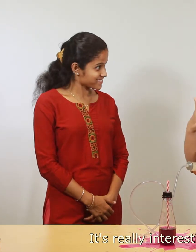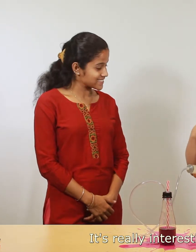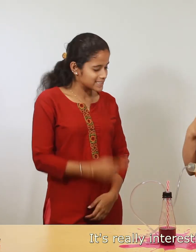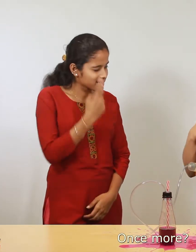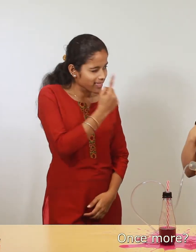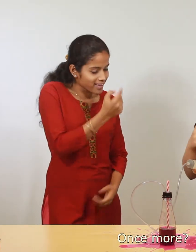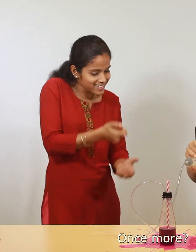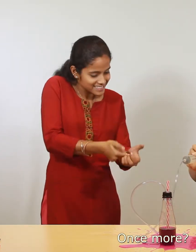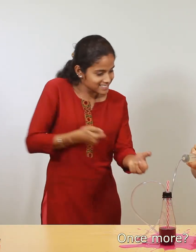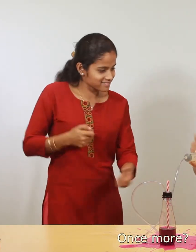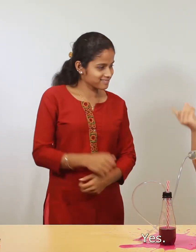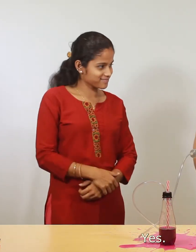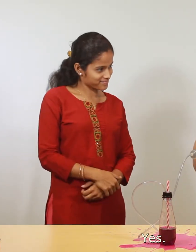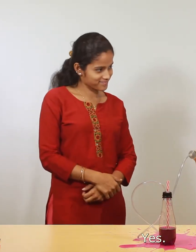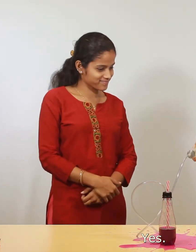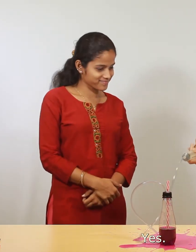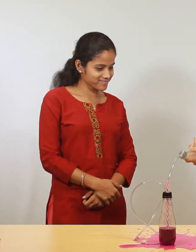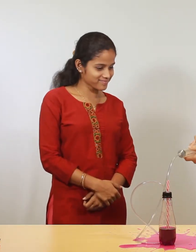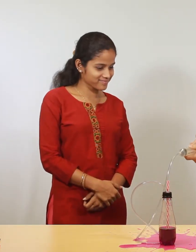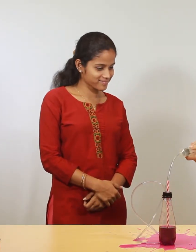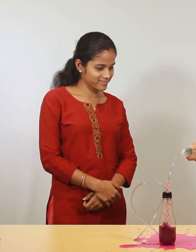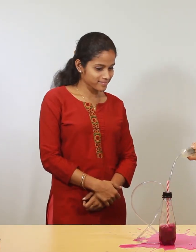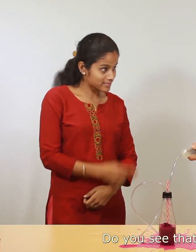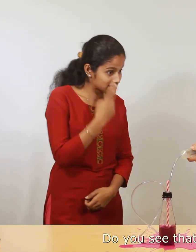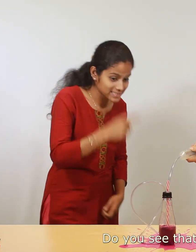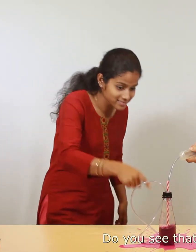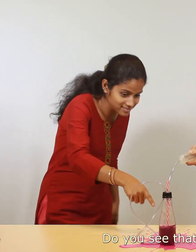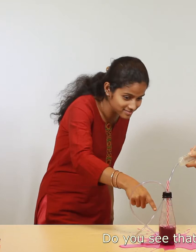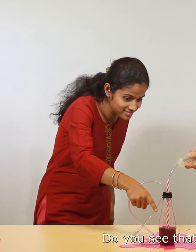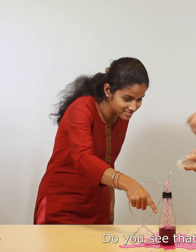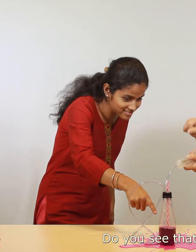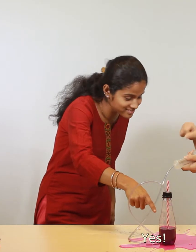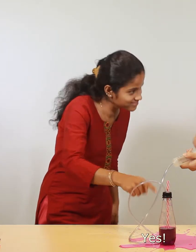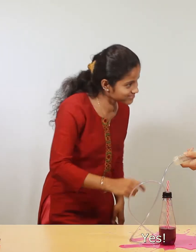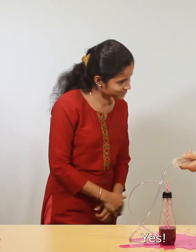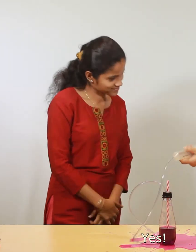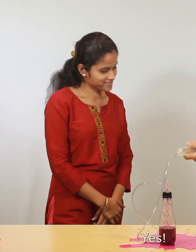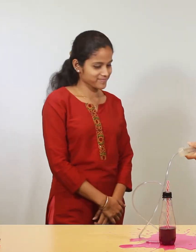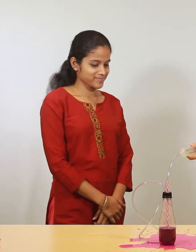It's really interesting. Once more? Yes. Do you see that? Yes.